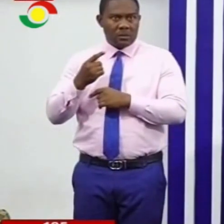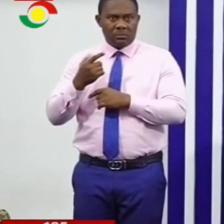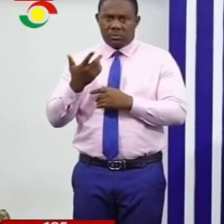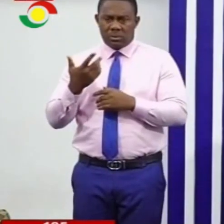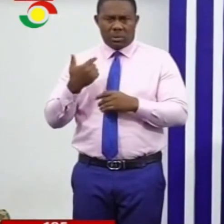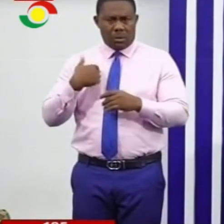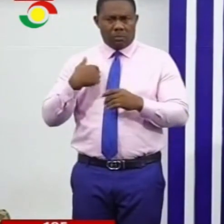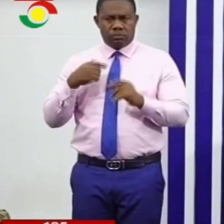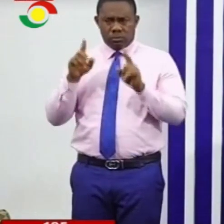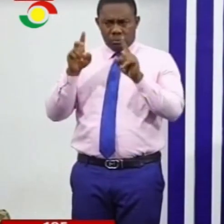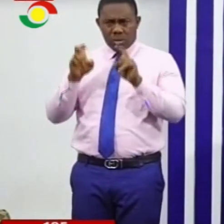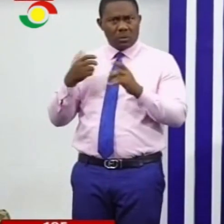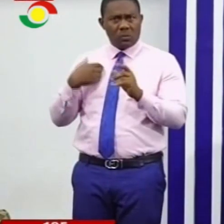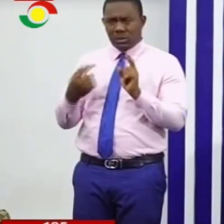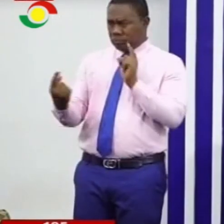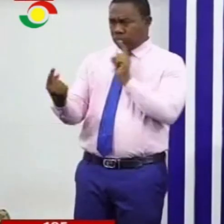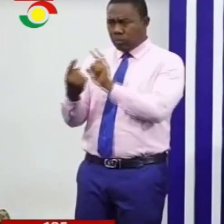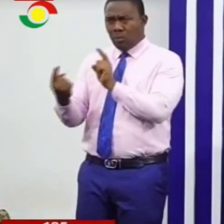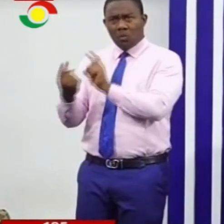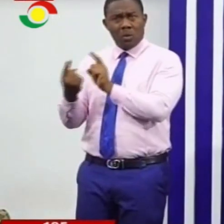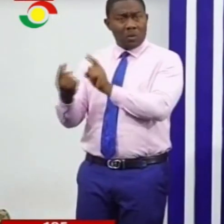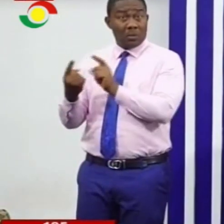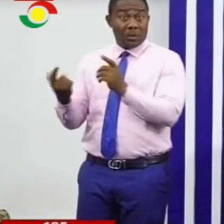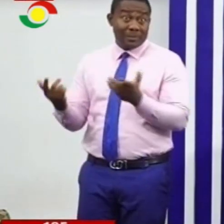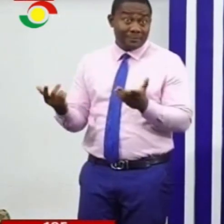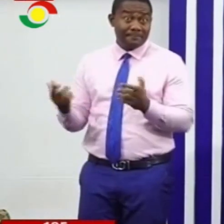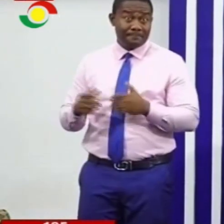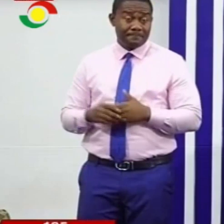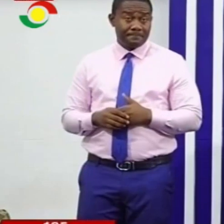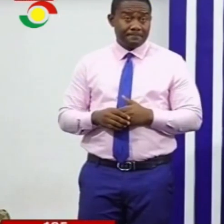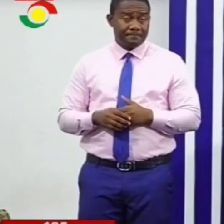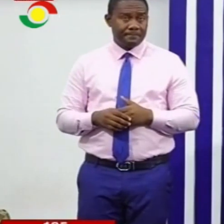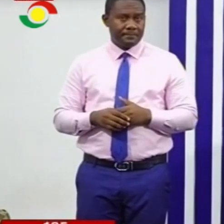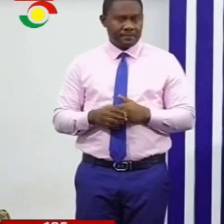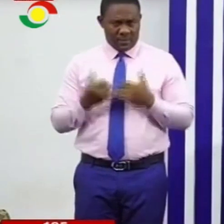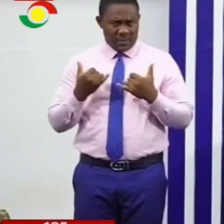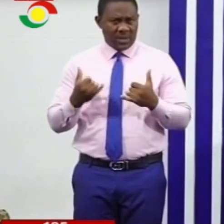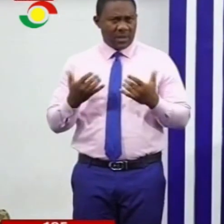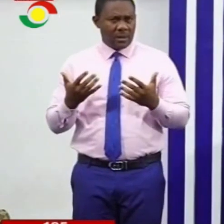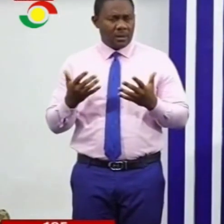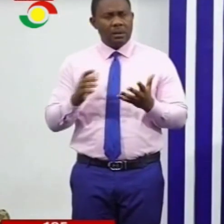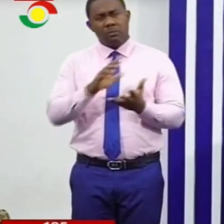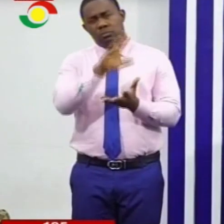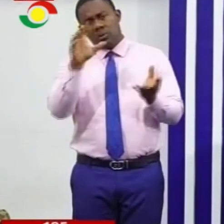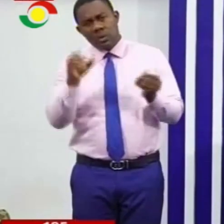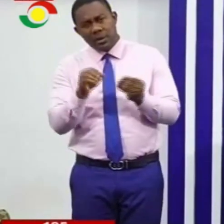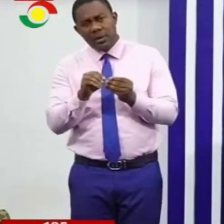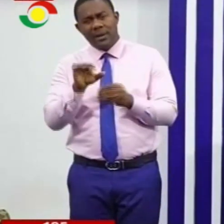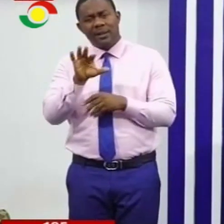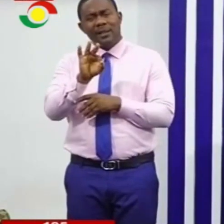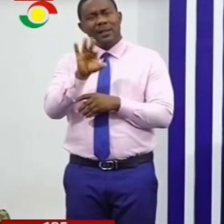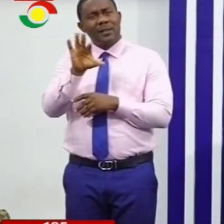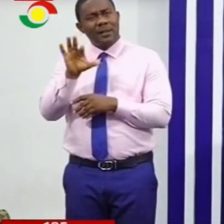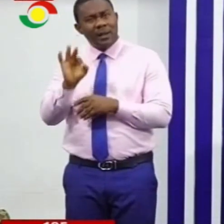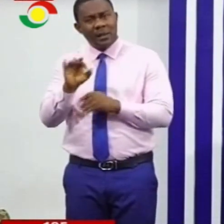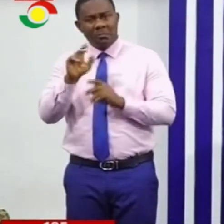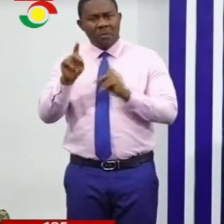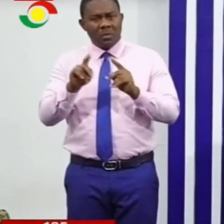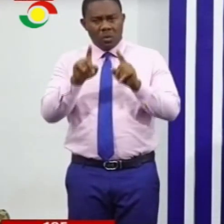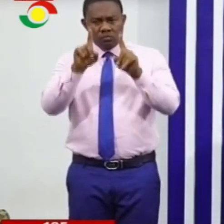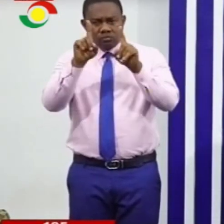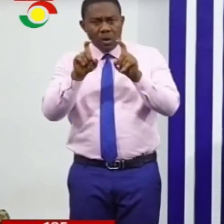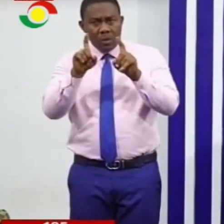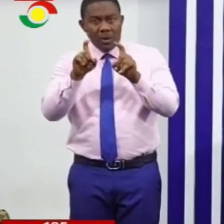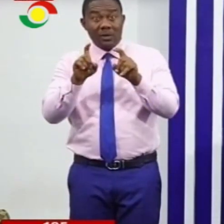tend to deal with him on a one-to-one basis. And as I speak now, a total of 99 people have been tested,